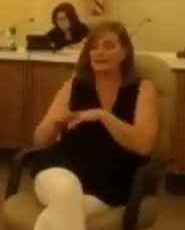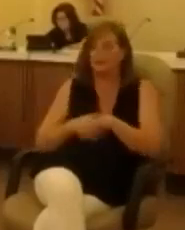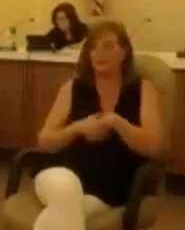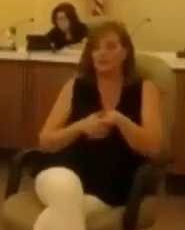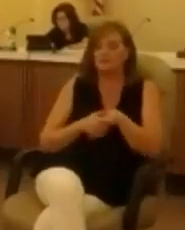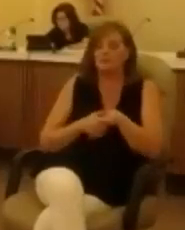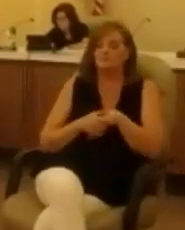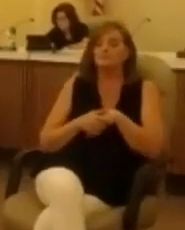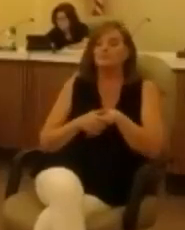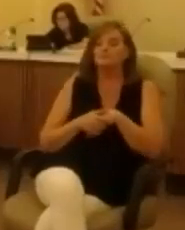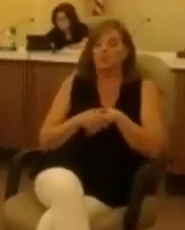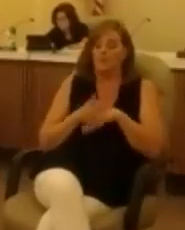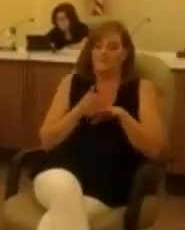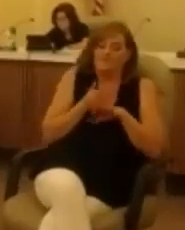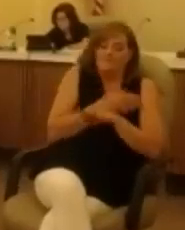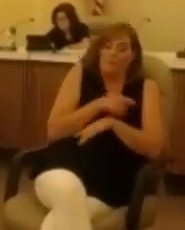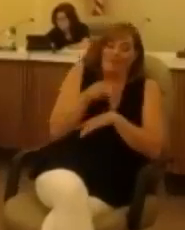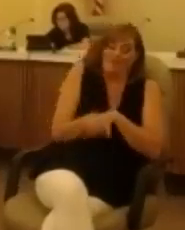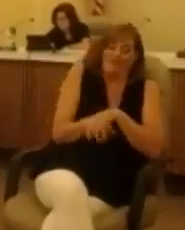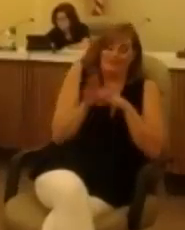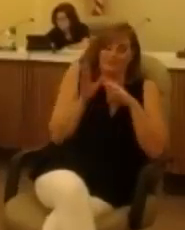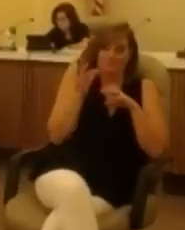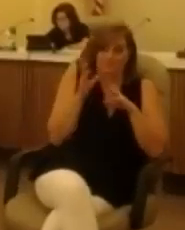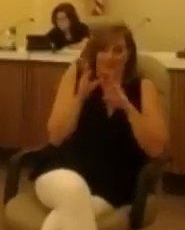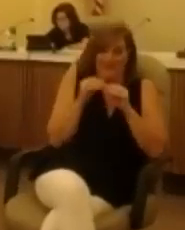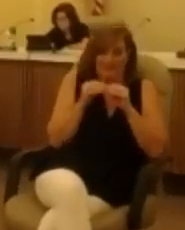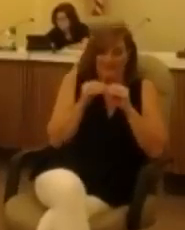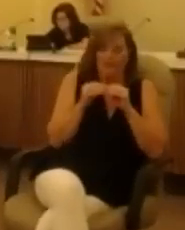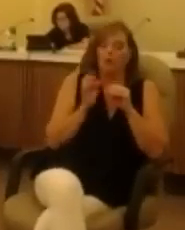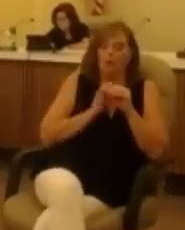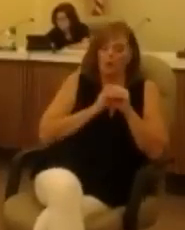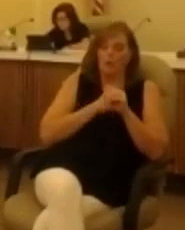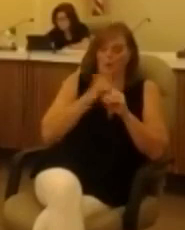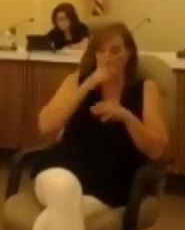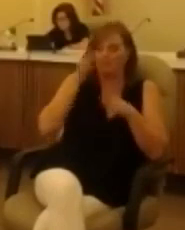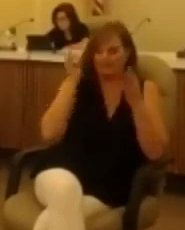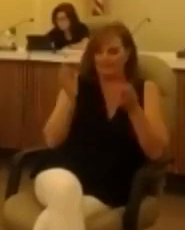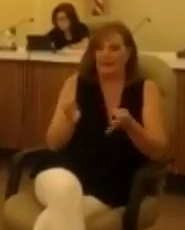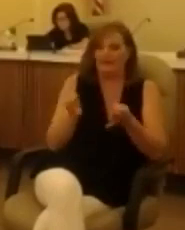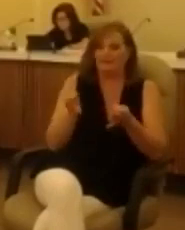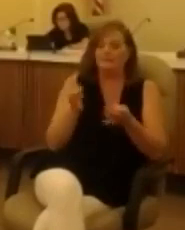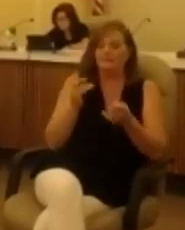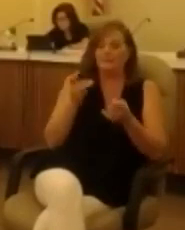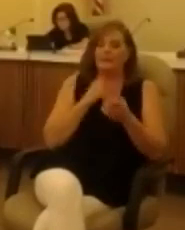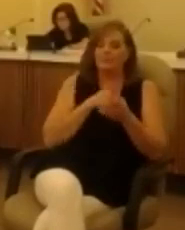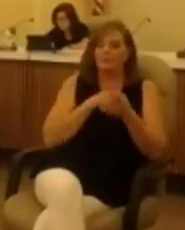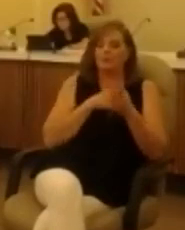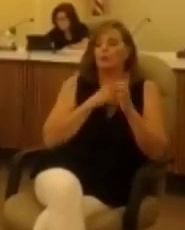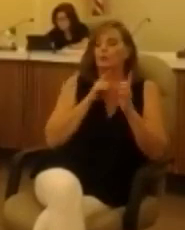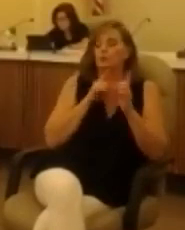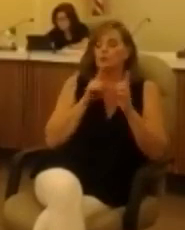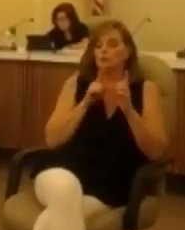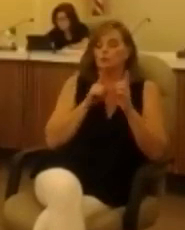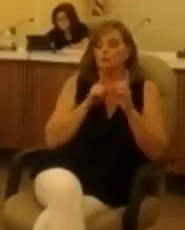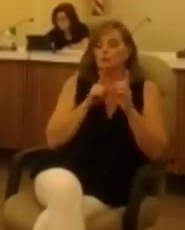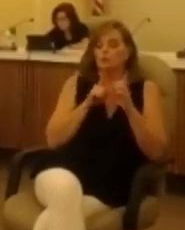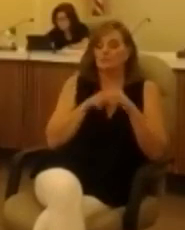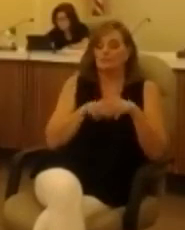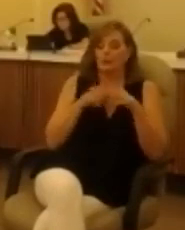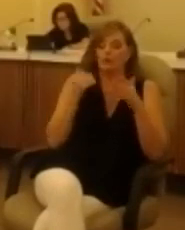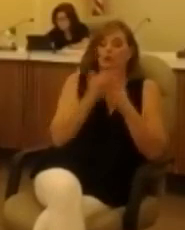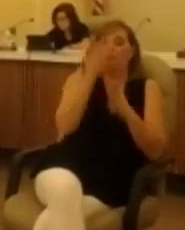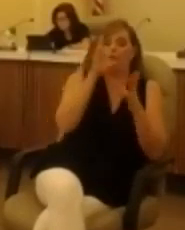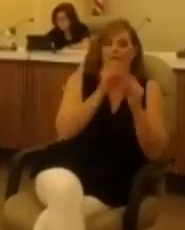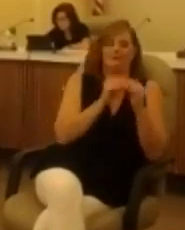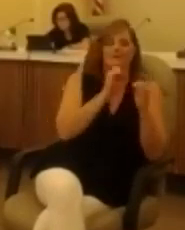time, prior to this, we will make a decision on whether we're going to go to the new meetings. If we're not, then I would